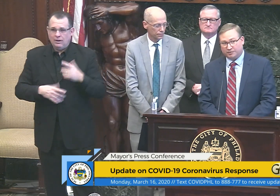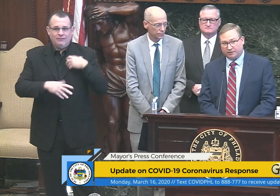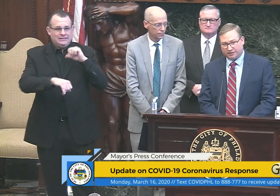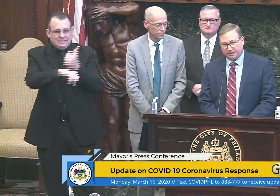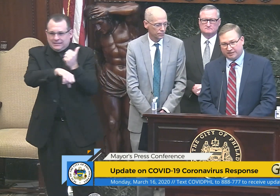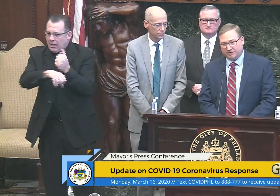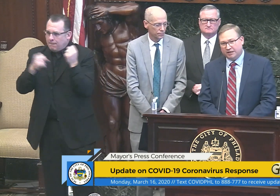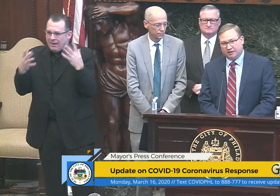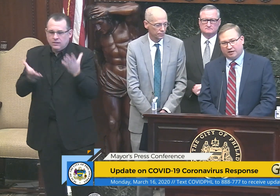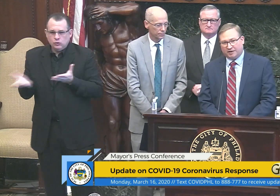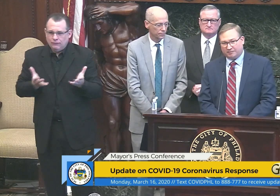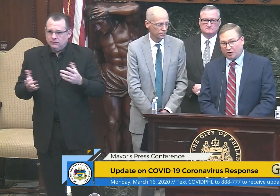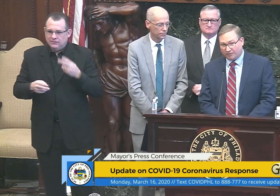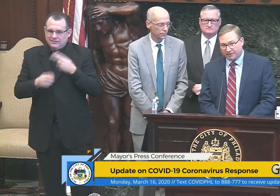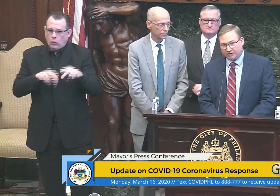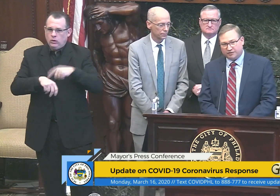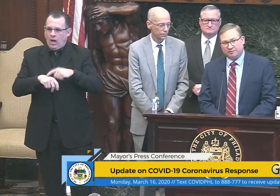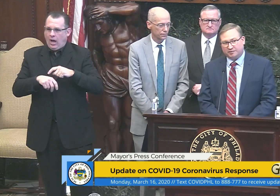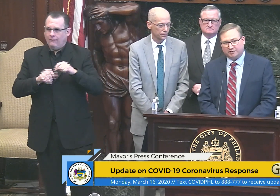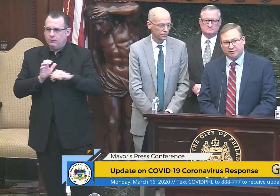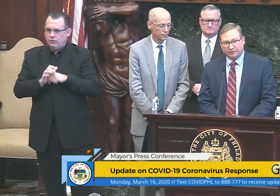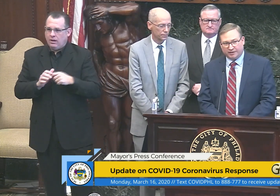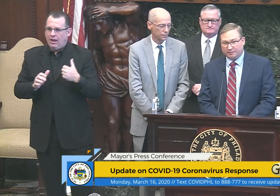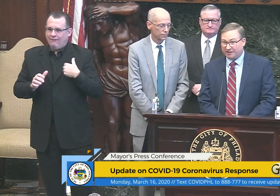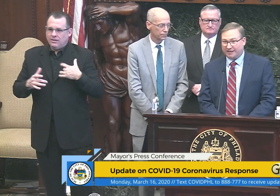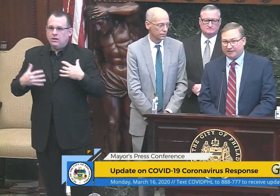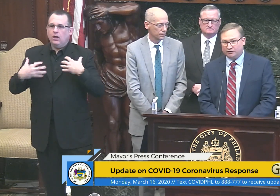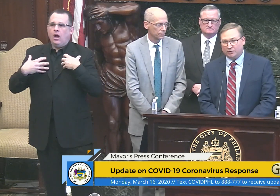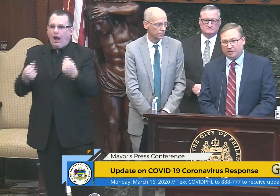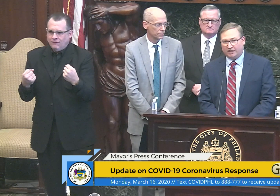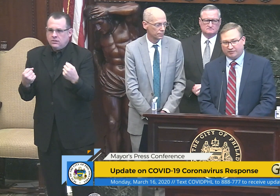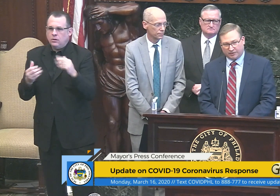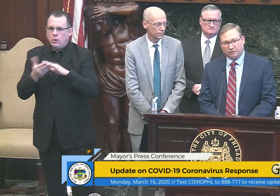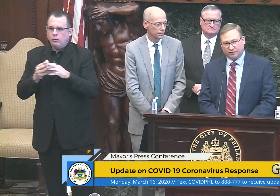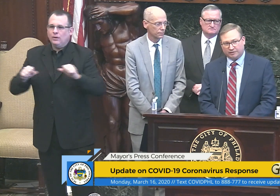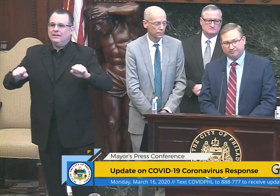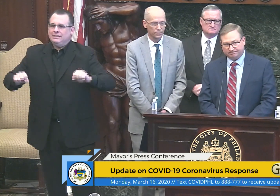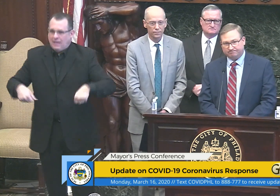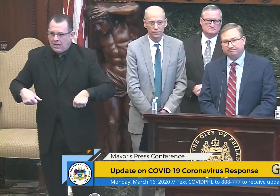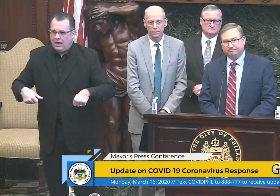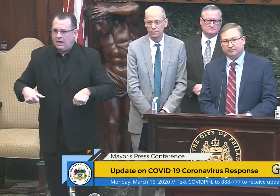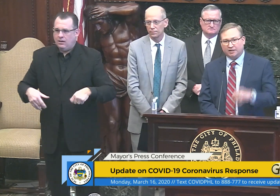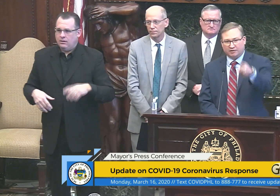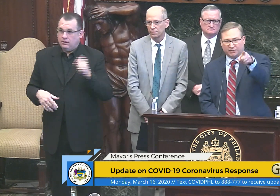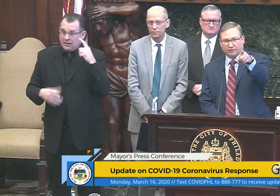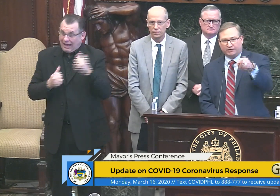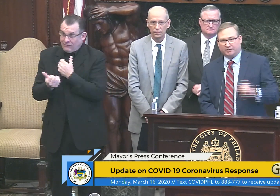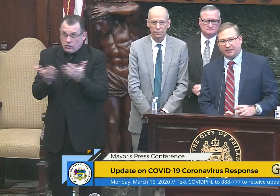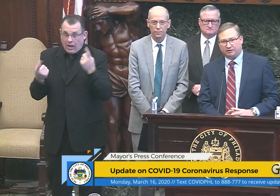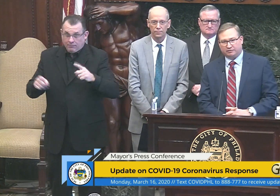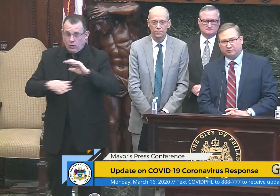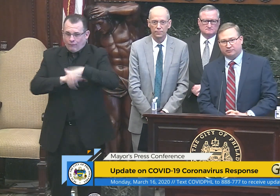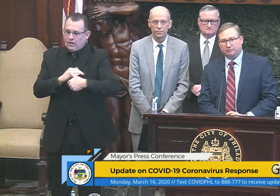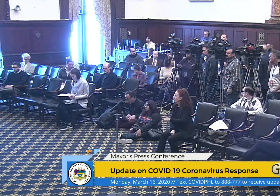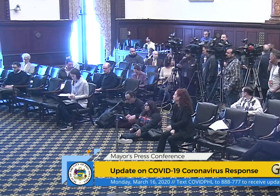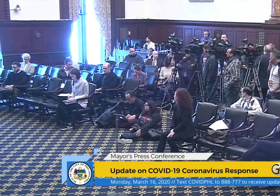very short period of time. I'm confident in our team to be able to do that, but I can't do everything overnight. Channel 3